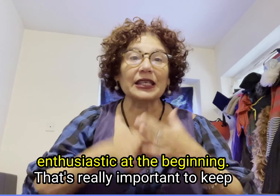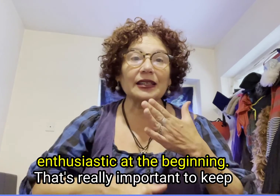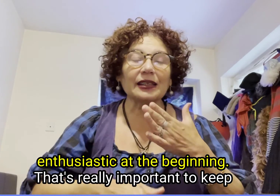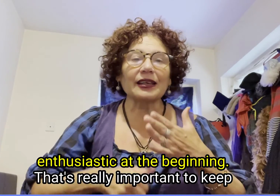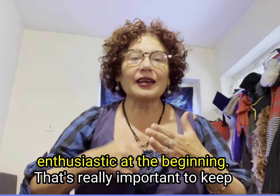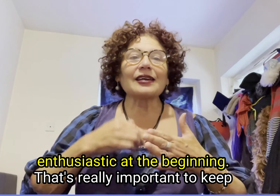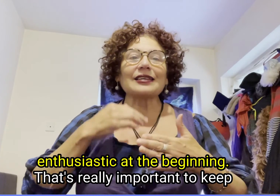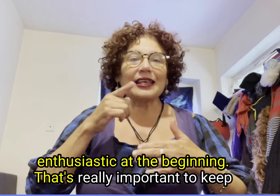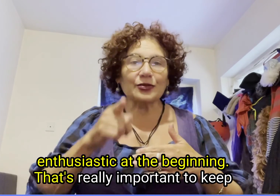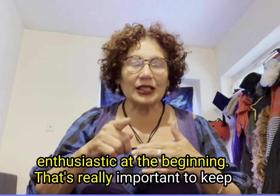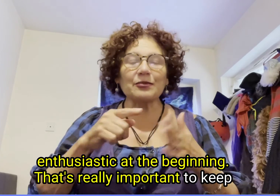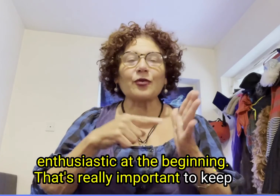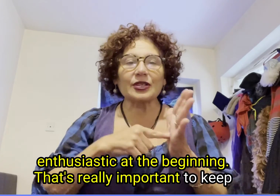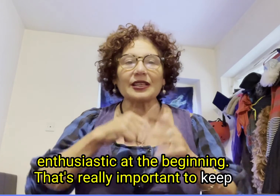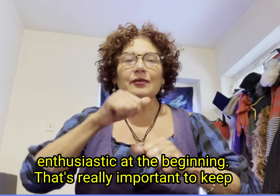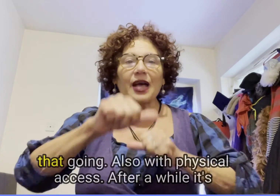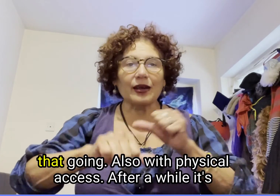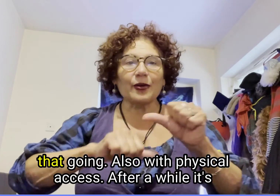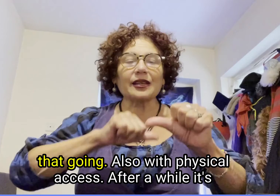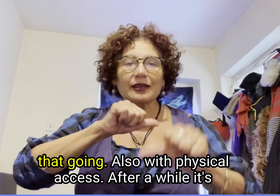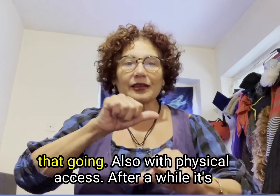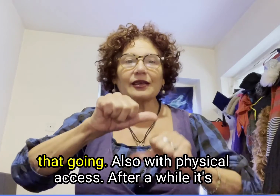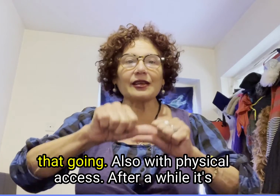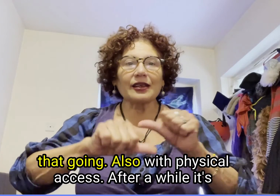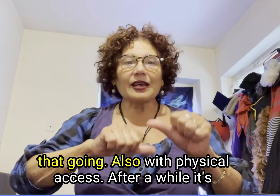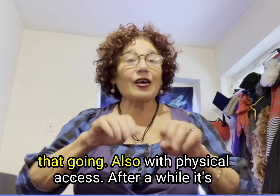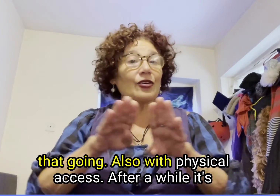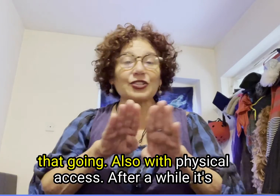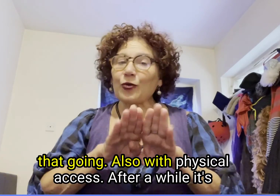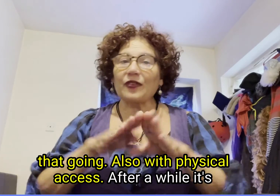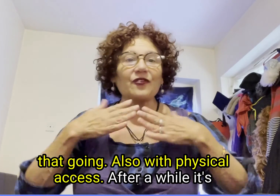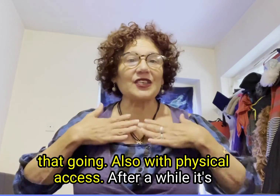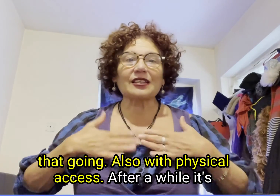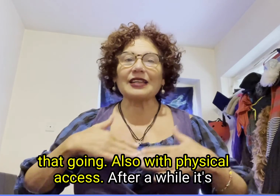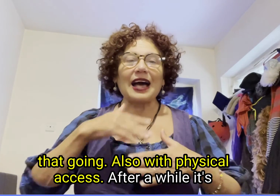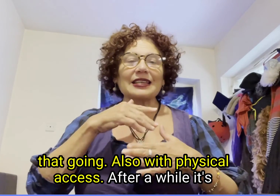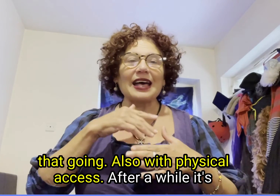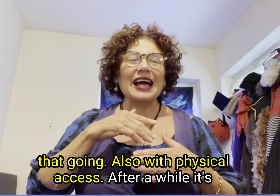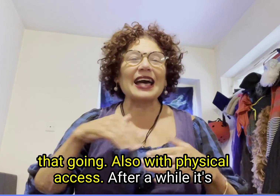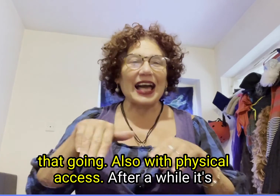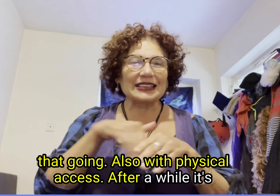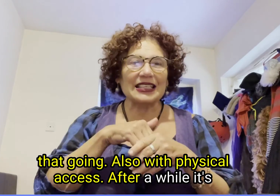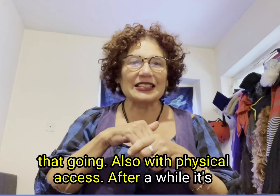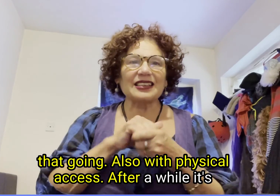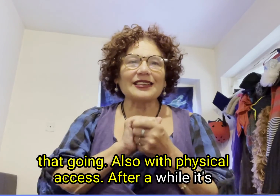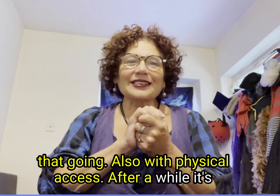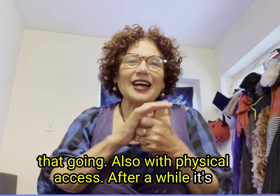beginning. That's really important to keep that going. Also with physical access. After